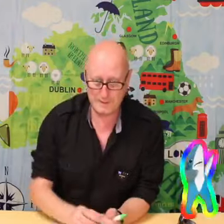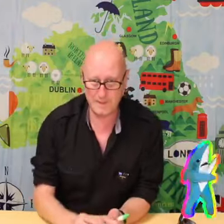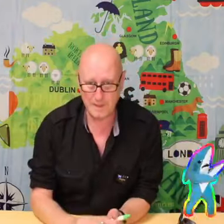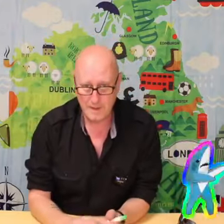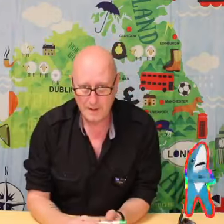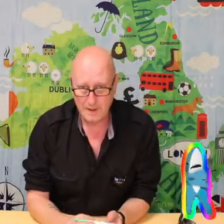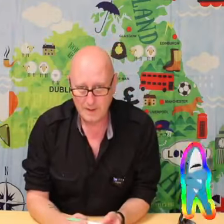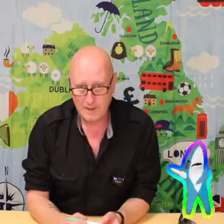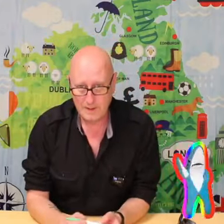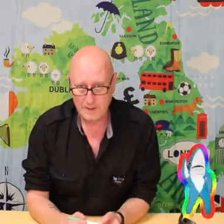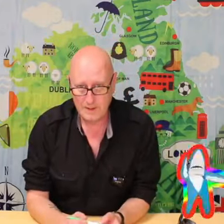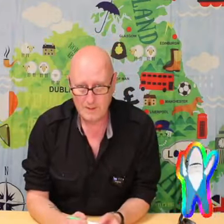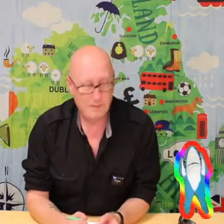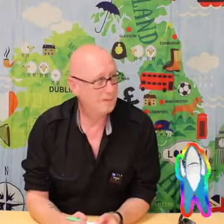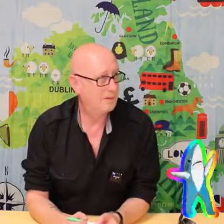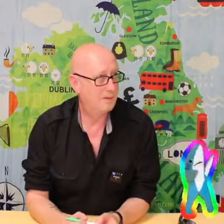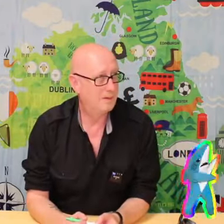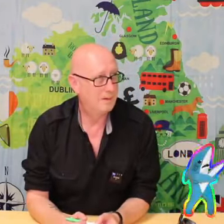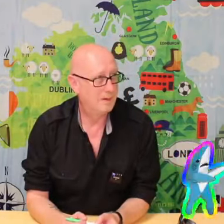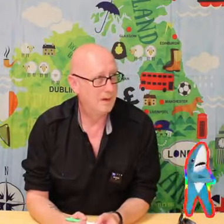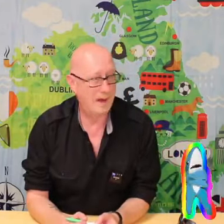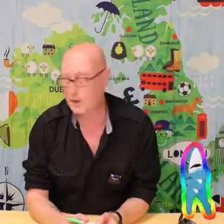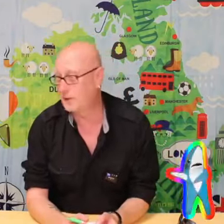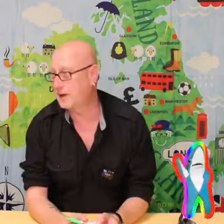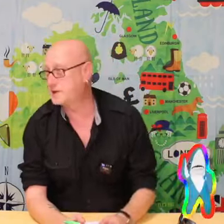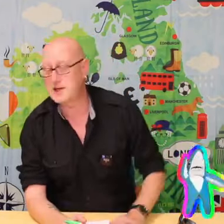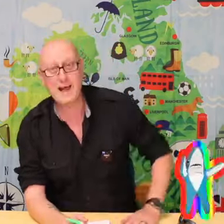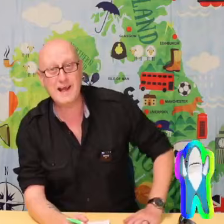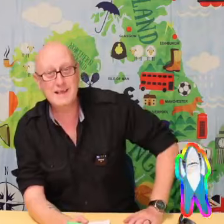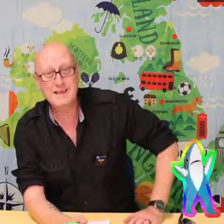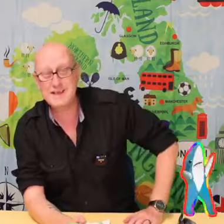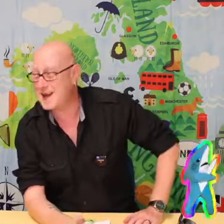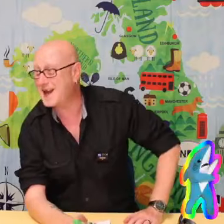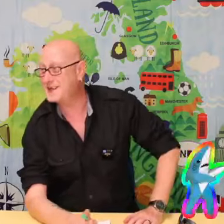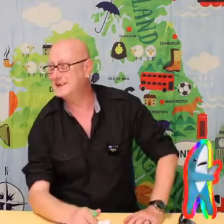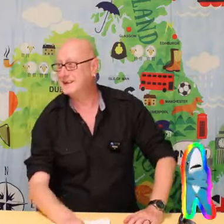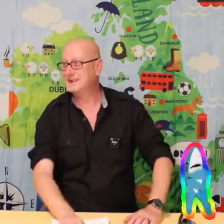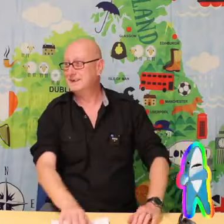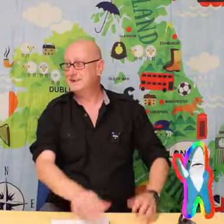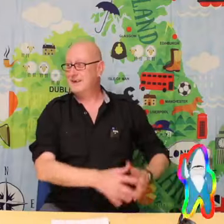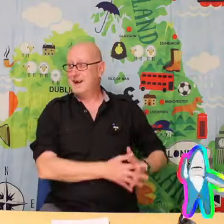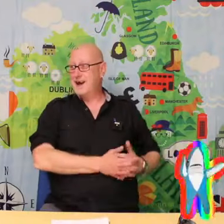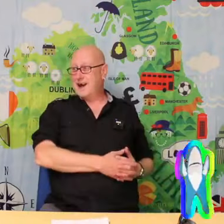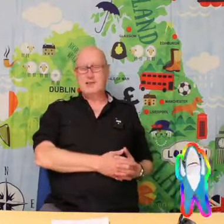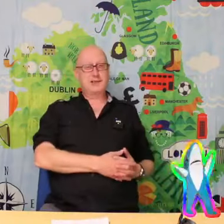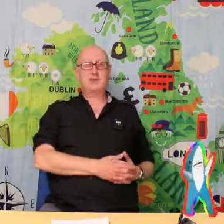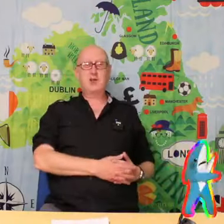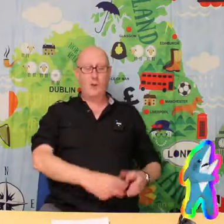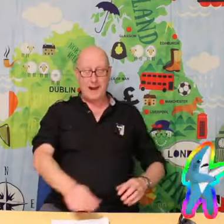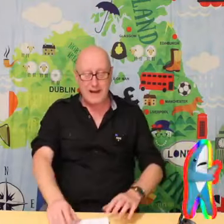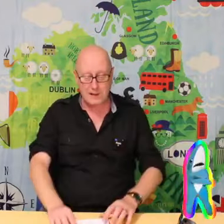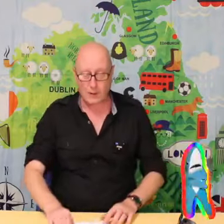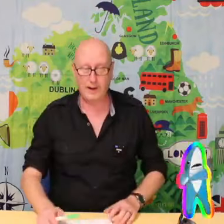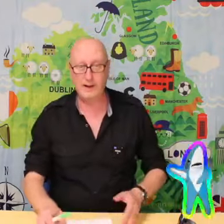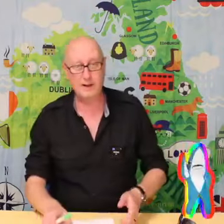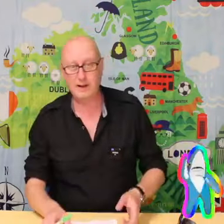something about booze, Spiff, or was it boogie? I don't think I did. Bad ears. It's. Do you know what? Equally